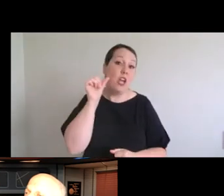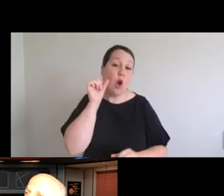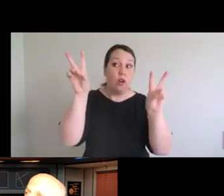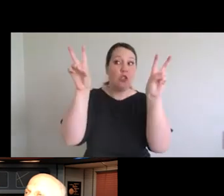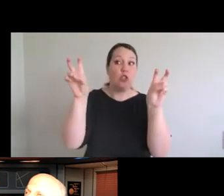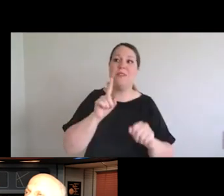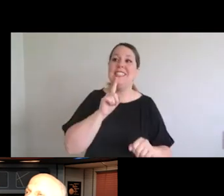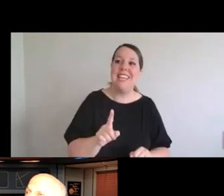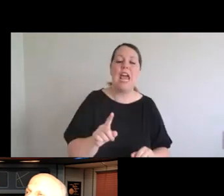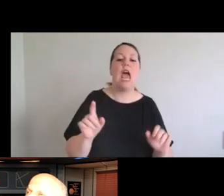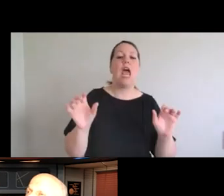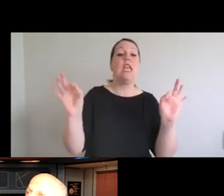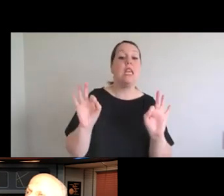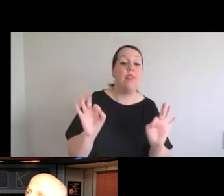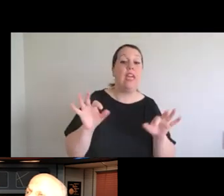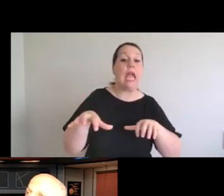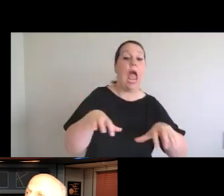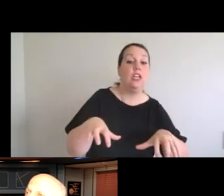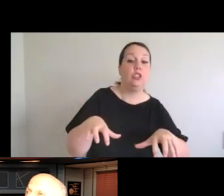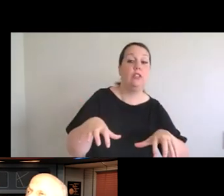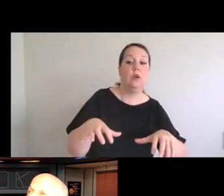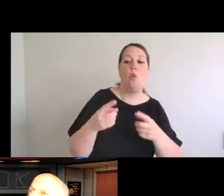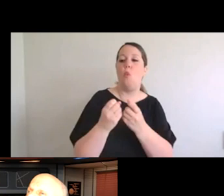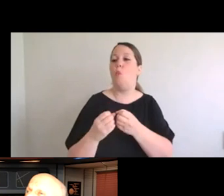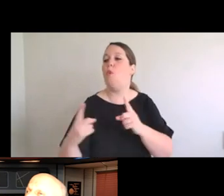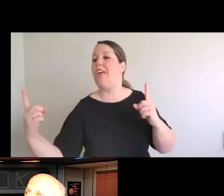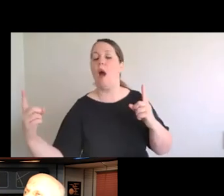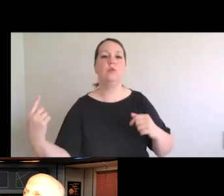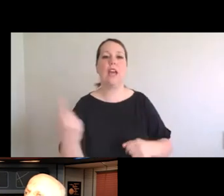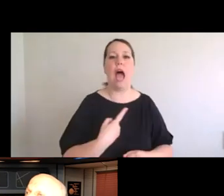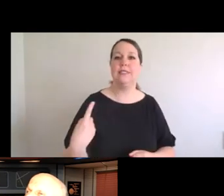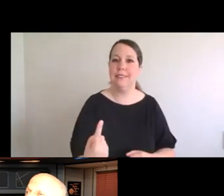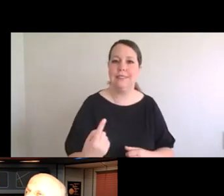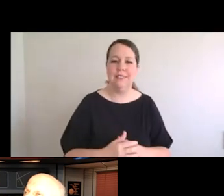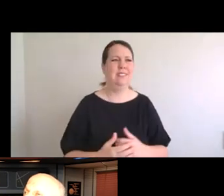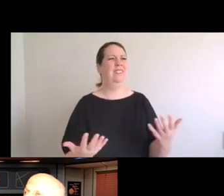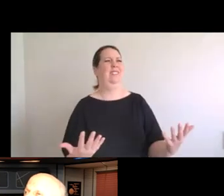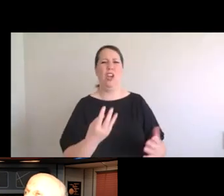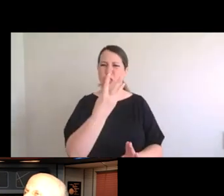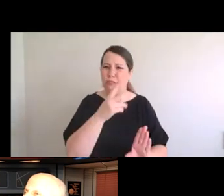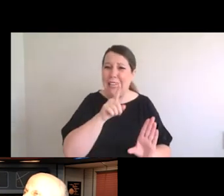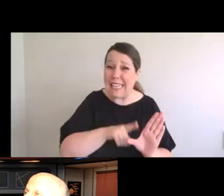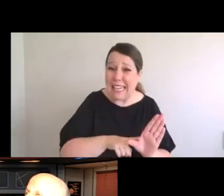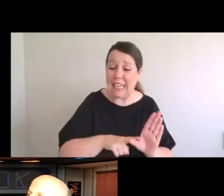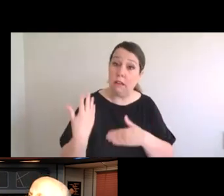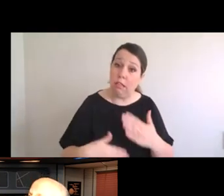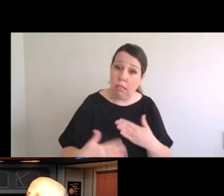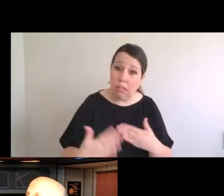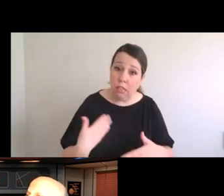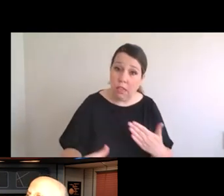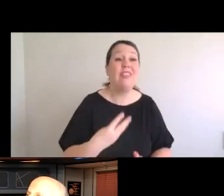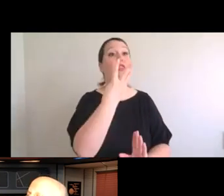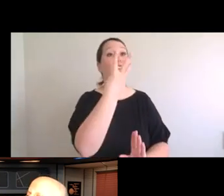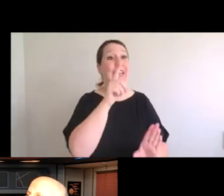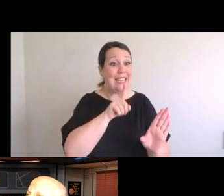We're talking about having consulted for 3 years so that they can now consult before they pass legislation, which is all about,